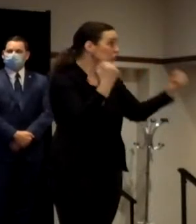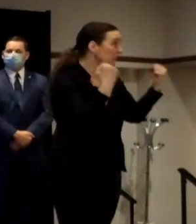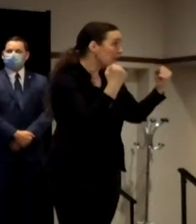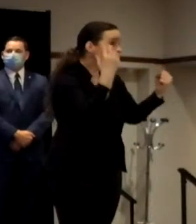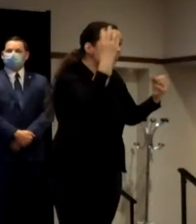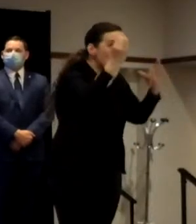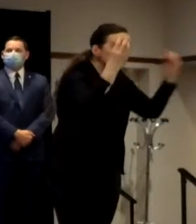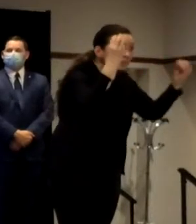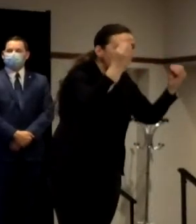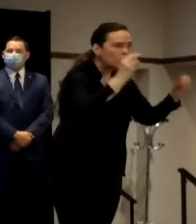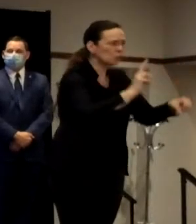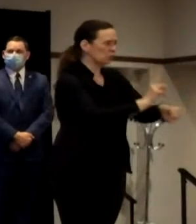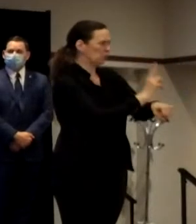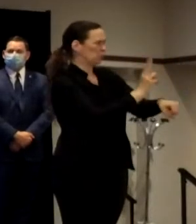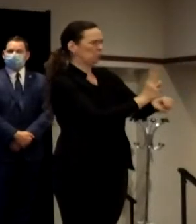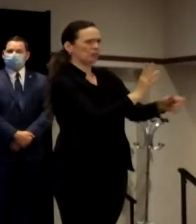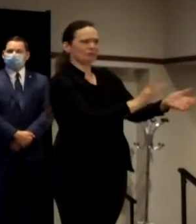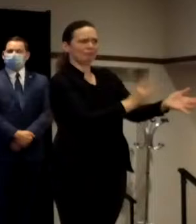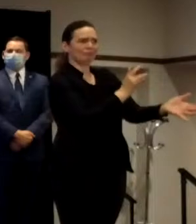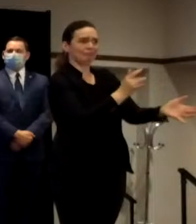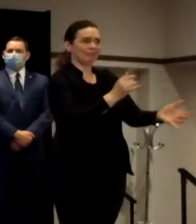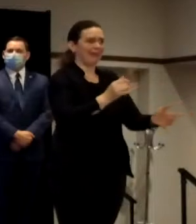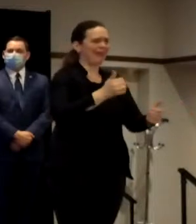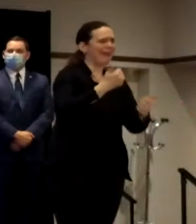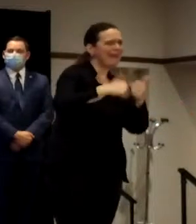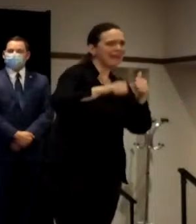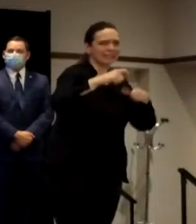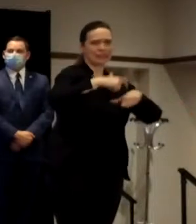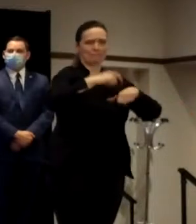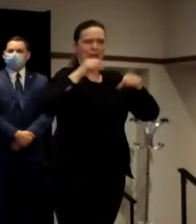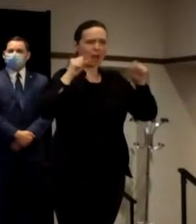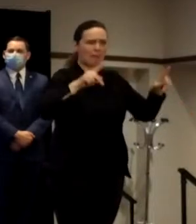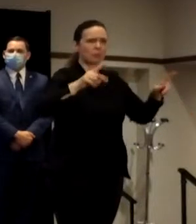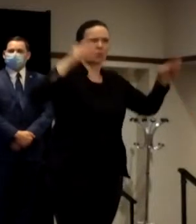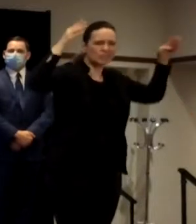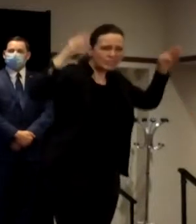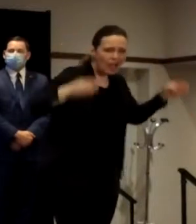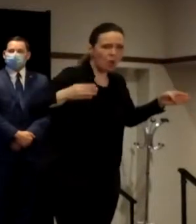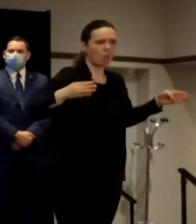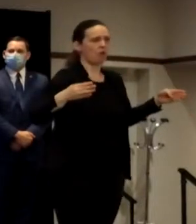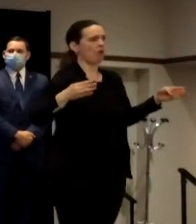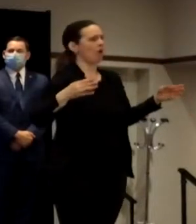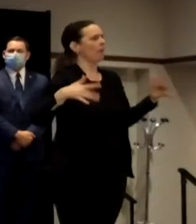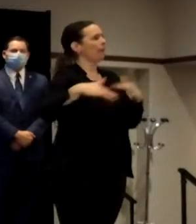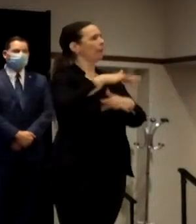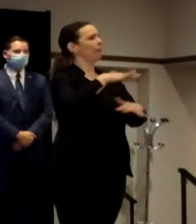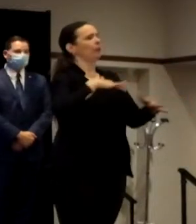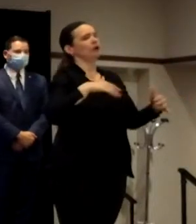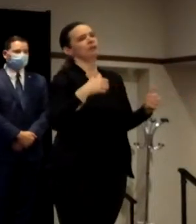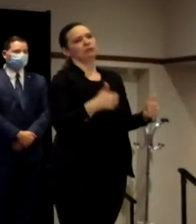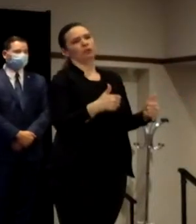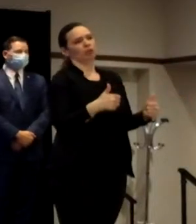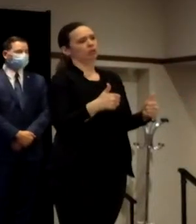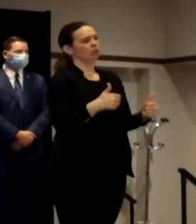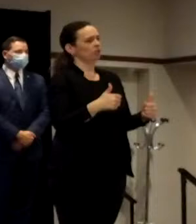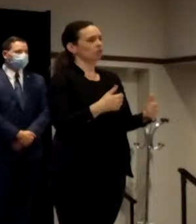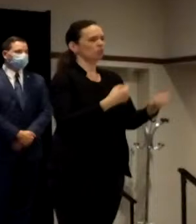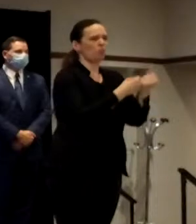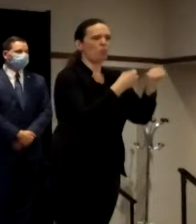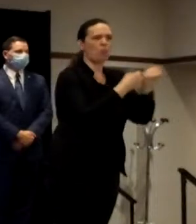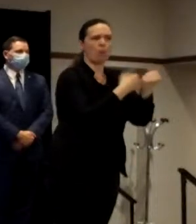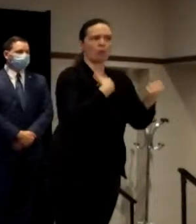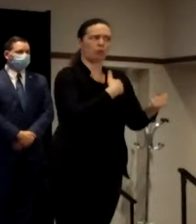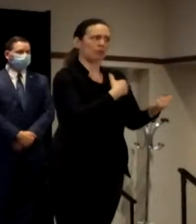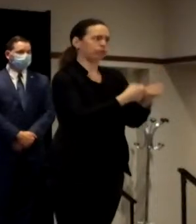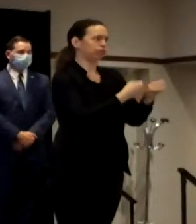the weather allows, I think those things schools are going to be looking for. Yes, I strongly will recommend that also. One more time